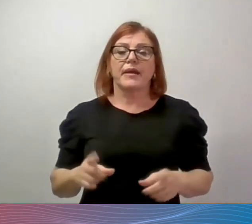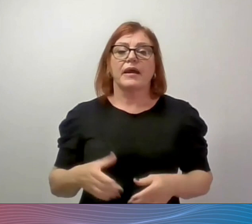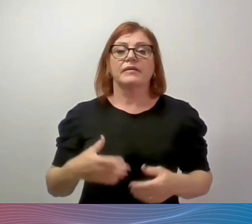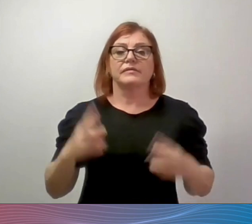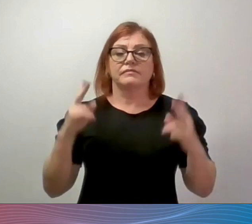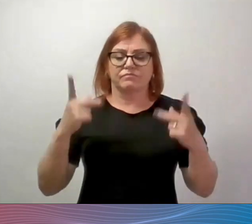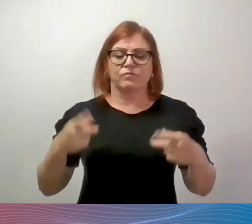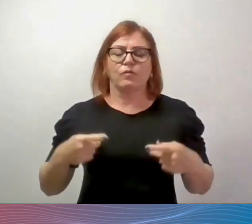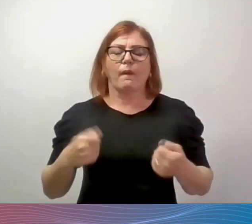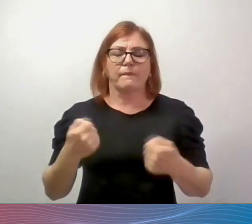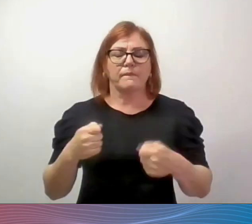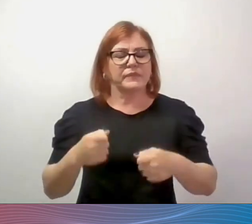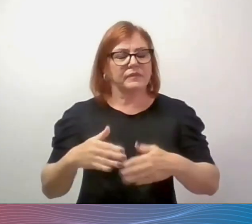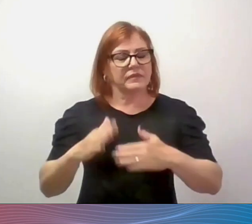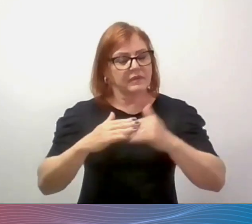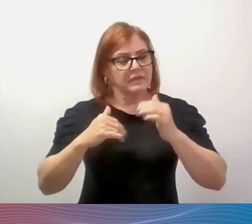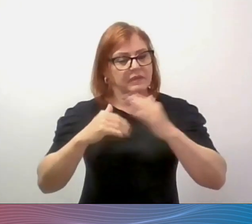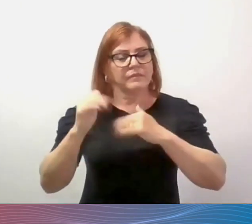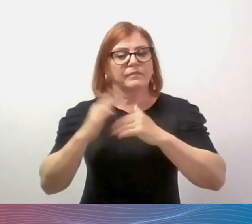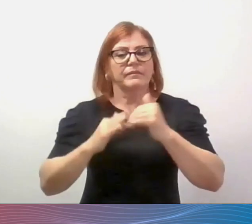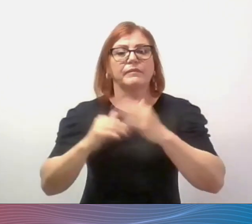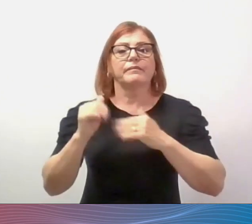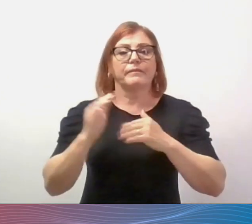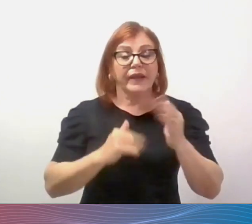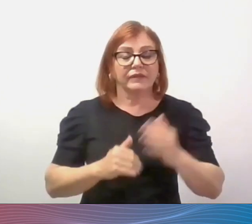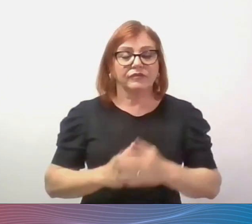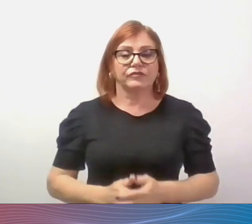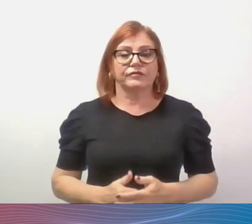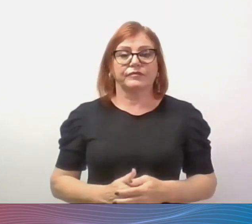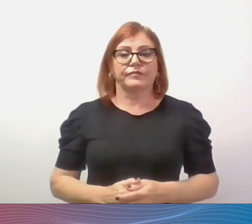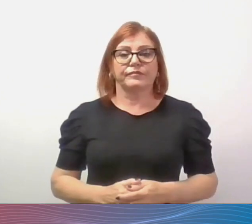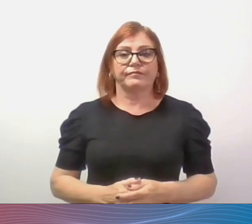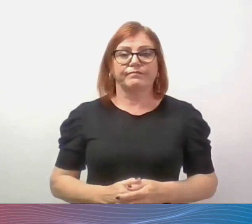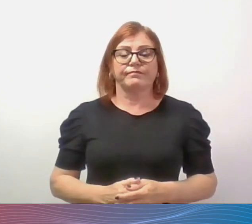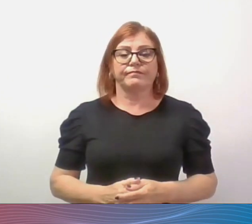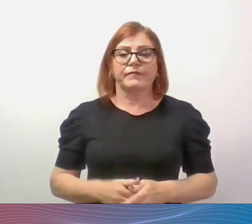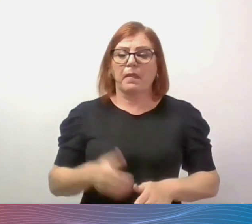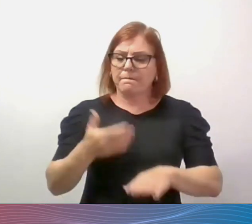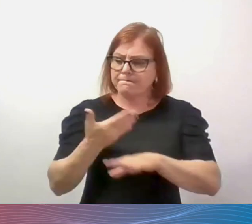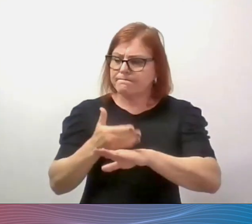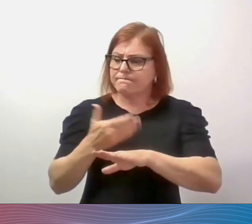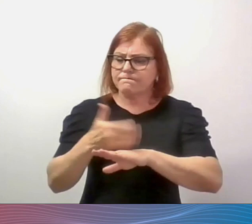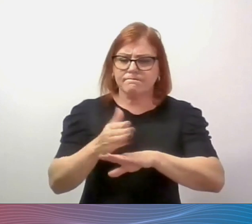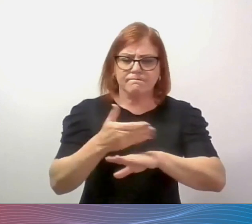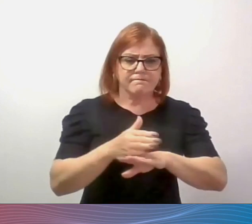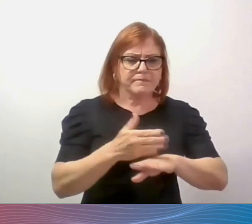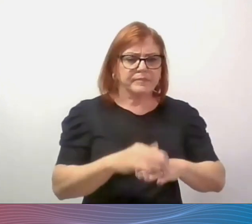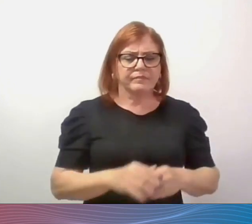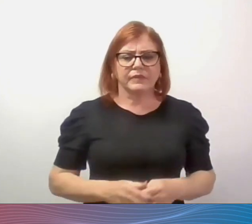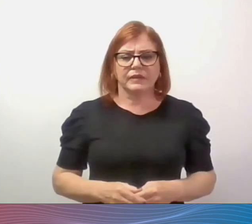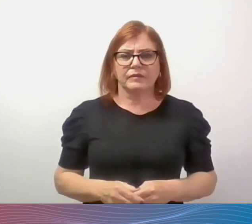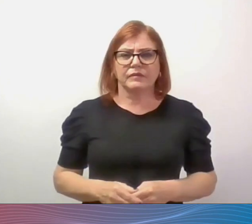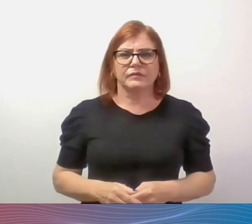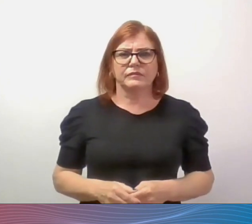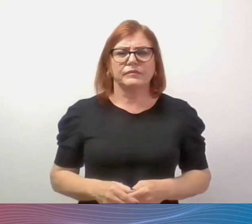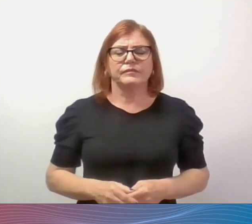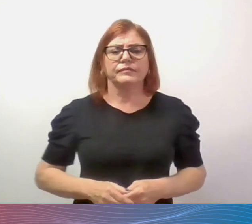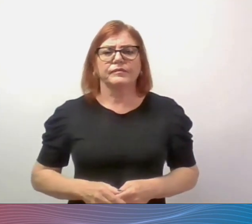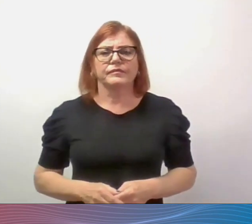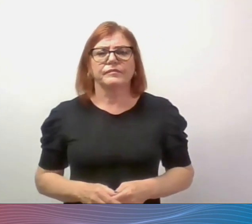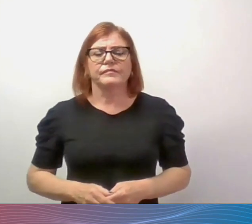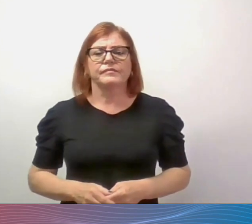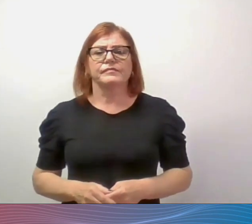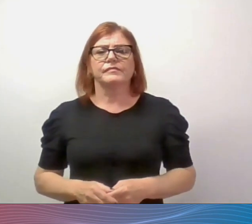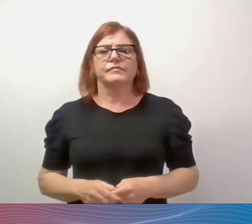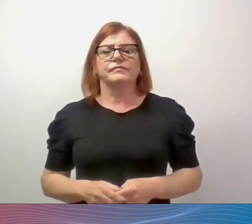olhar então para esse right? lado. Let's look at this way. A impudicícia. Na King James atualizado foi traduzida